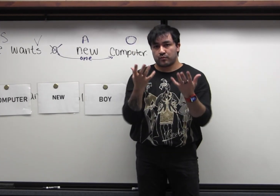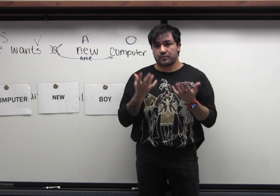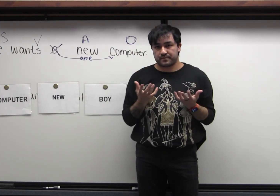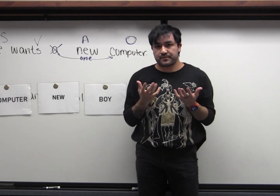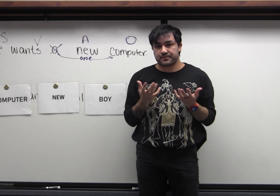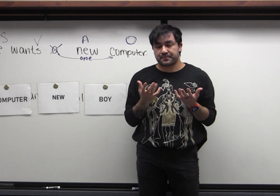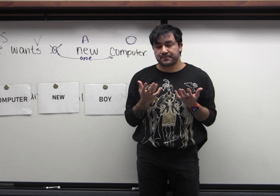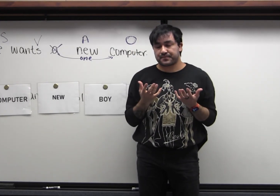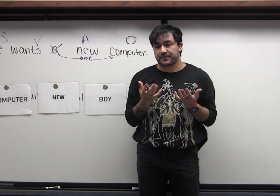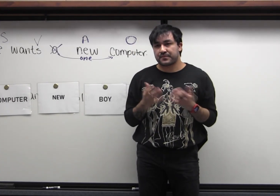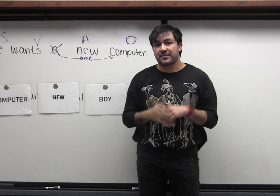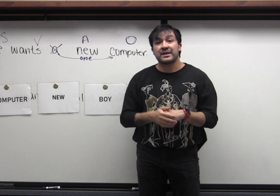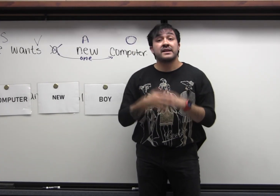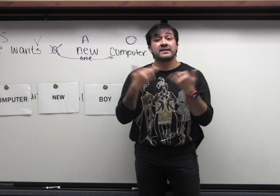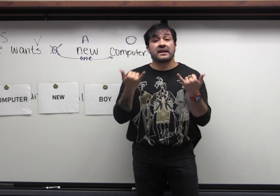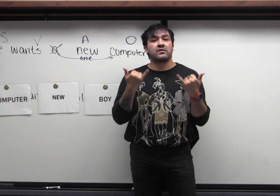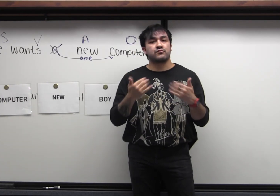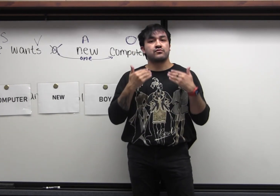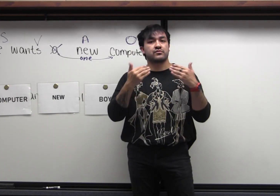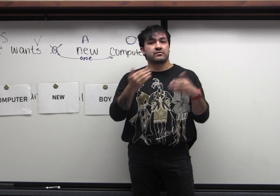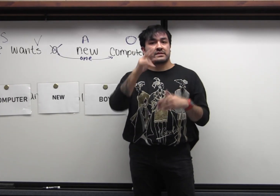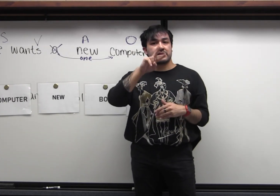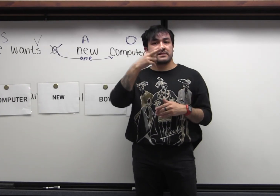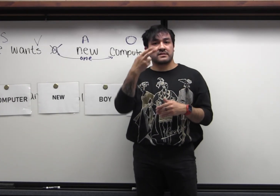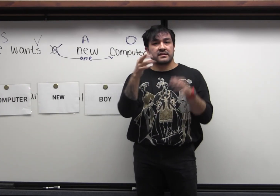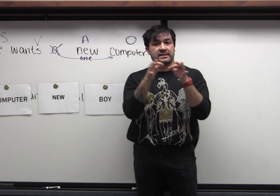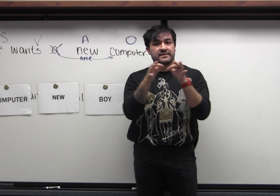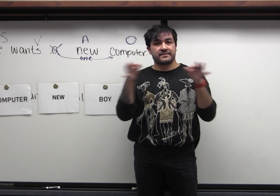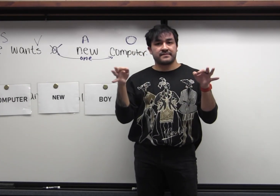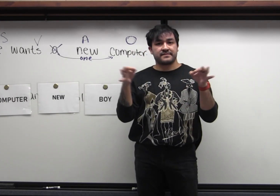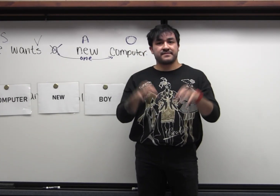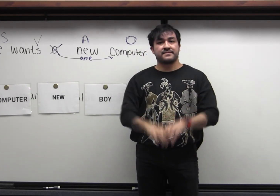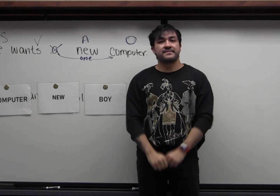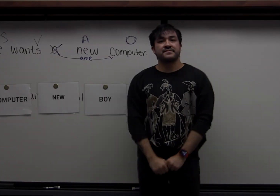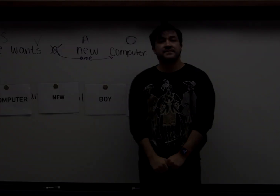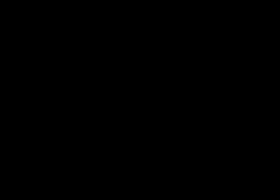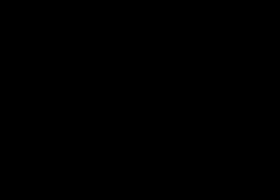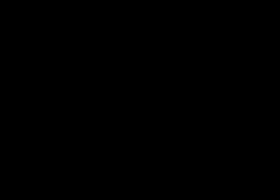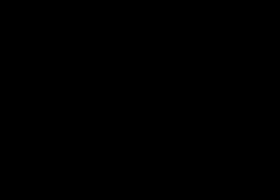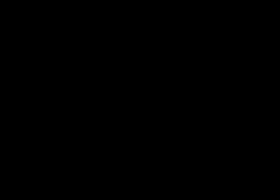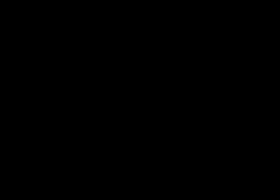And so in our second video, we're going to go ahead and look at that second sentence, but that's it for now.